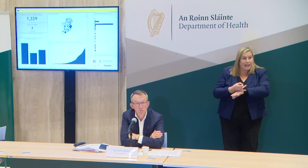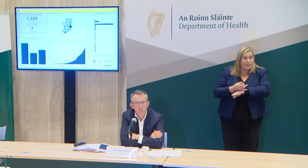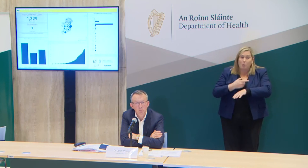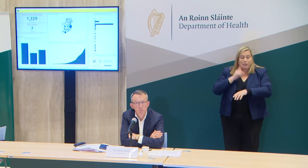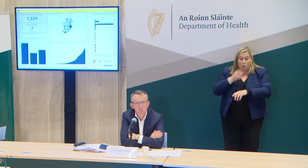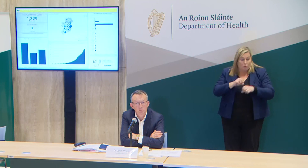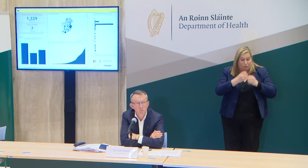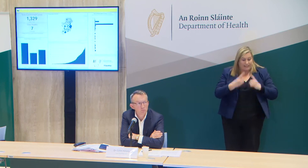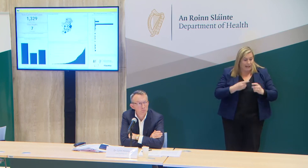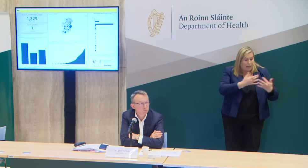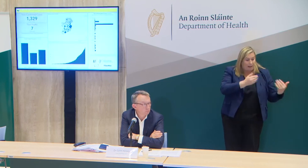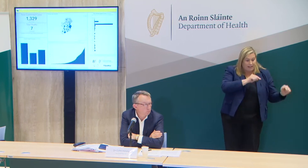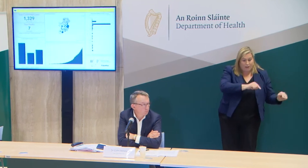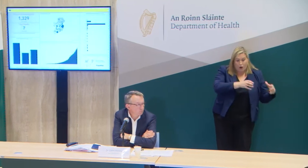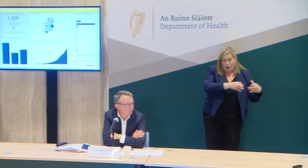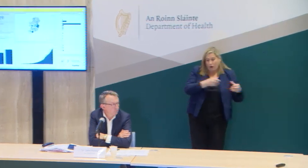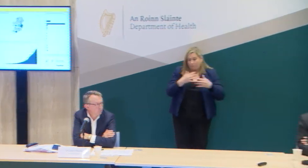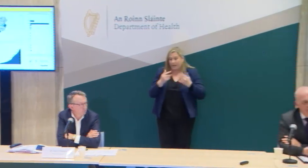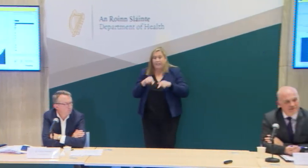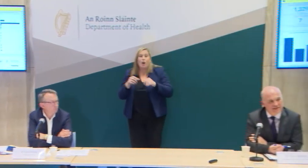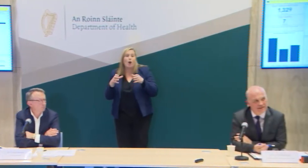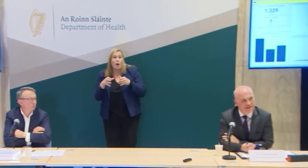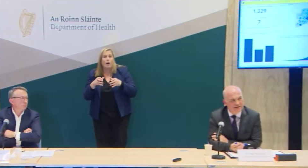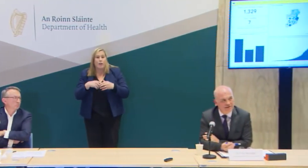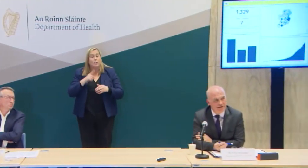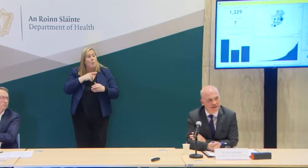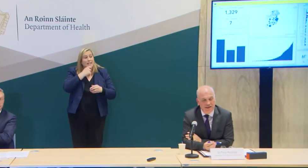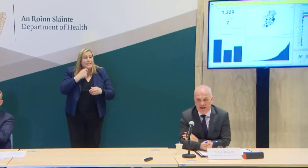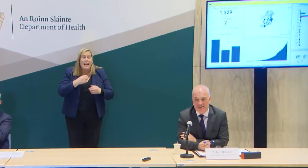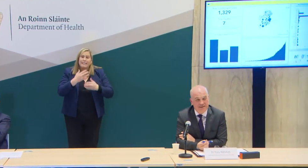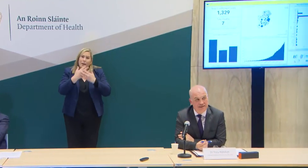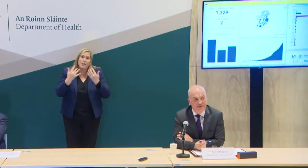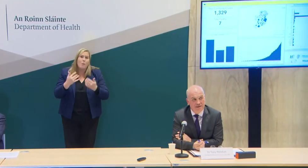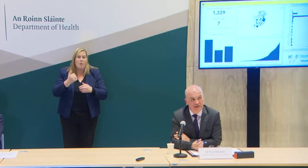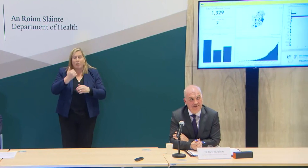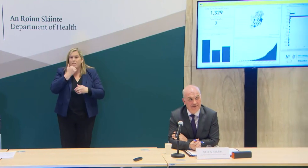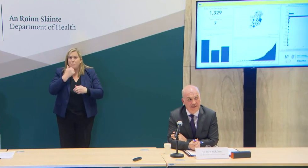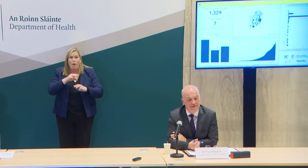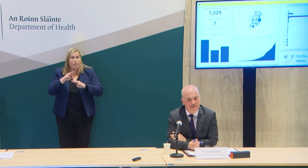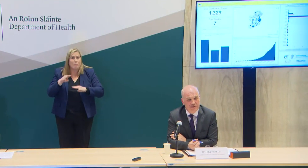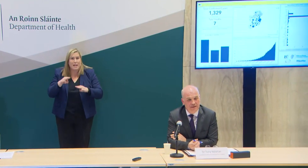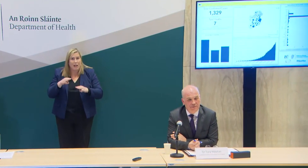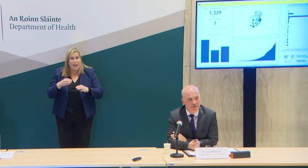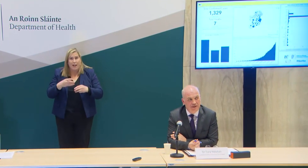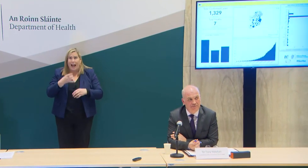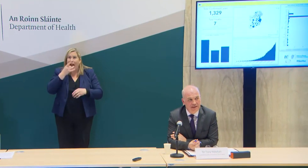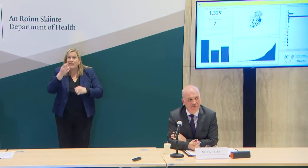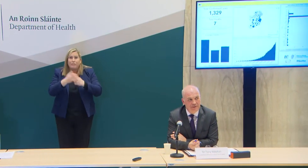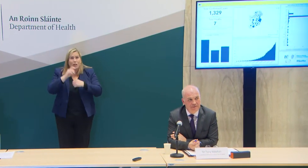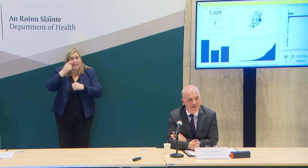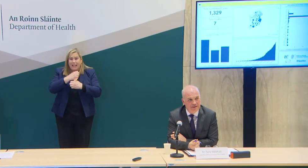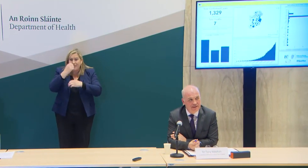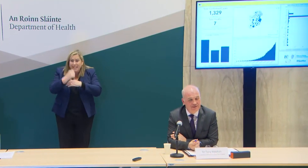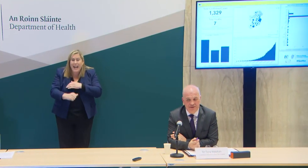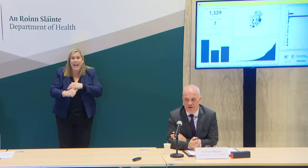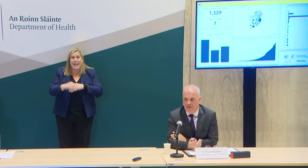have that breakdown. There's no question, as we've said, Fergal, that the number of people seeking testing each day has exceeded our capacity to test. But we think many of the